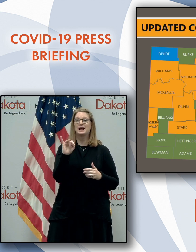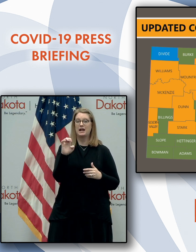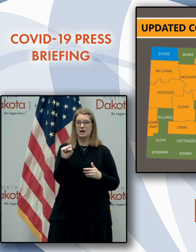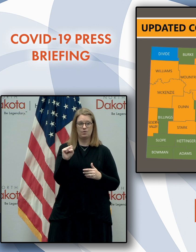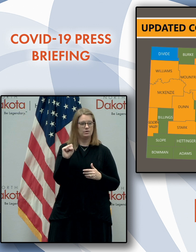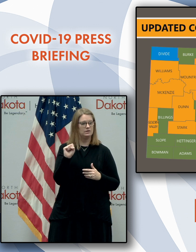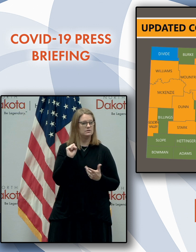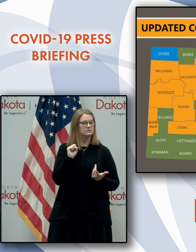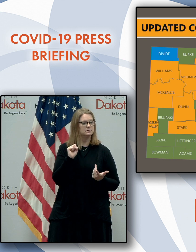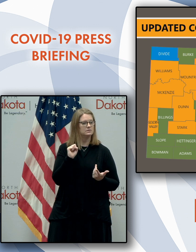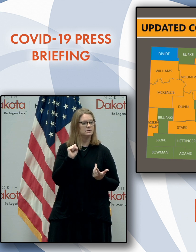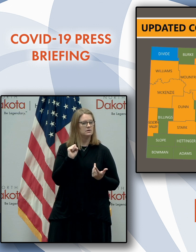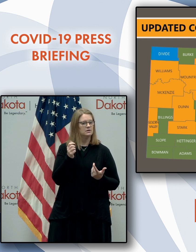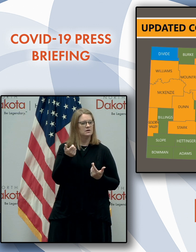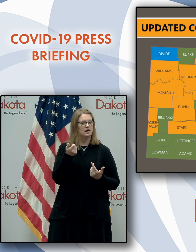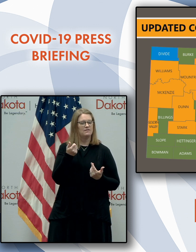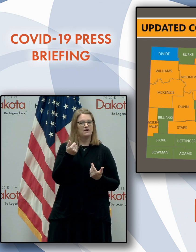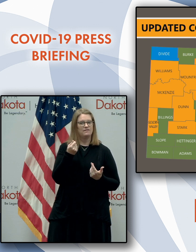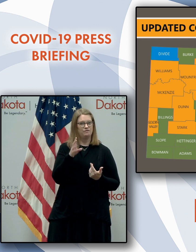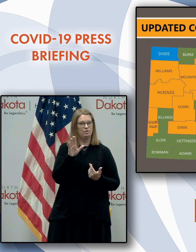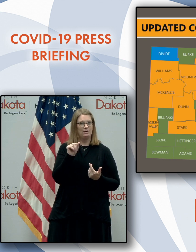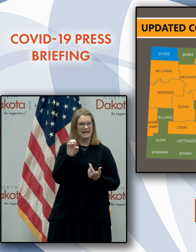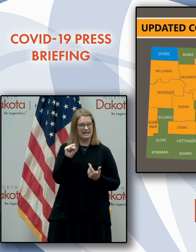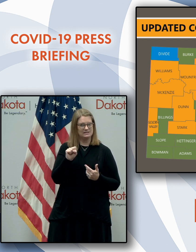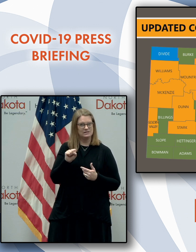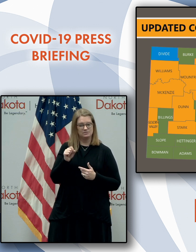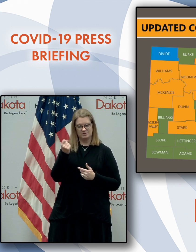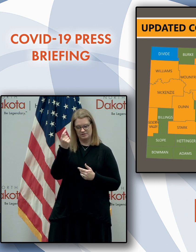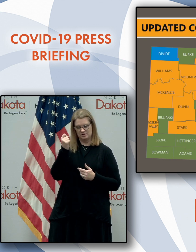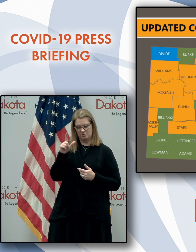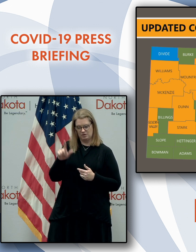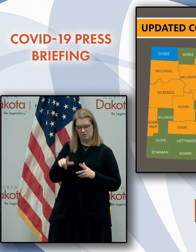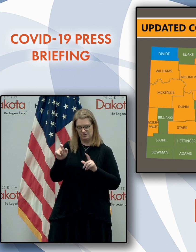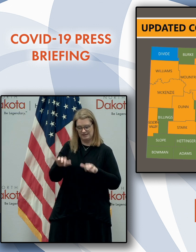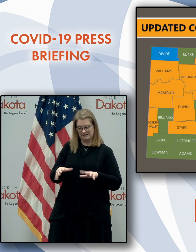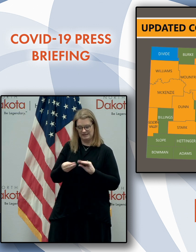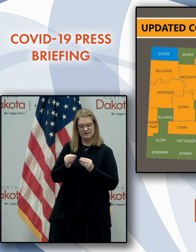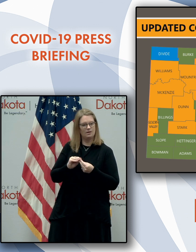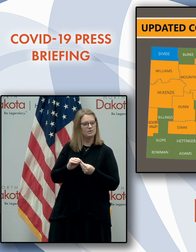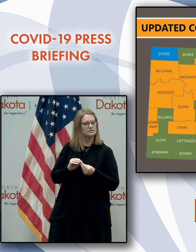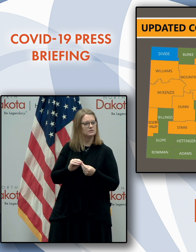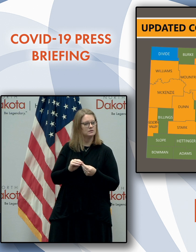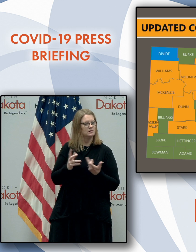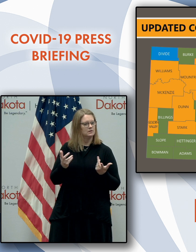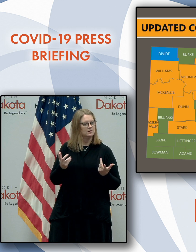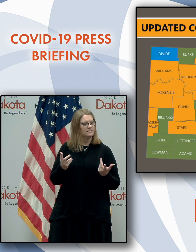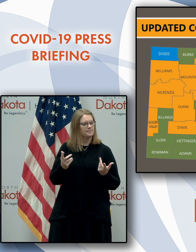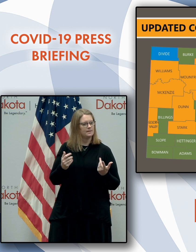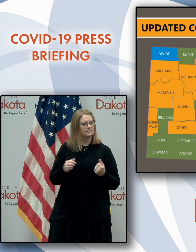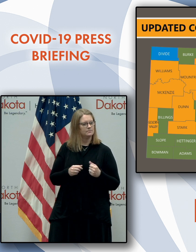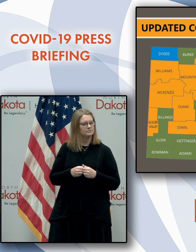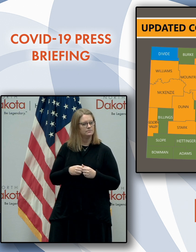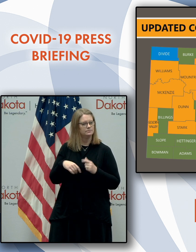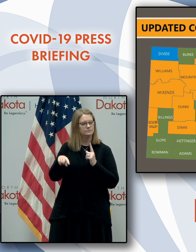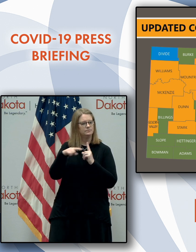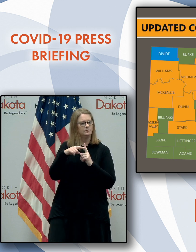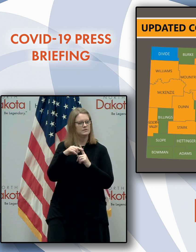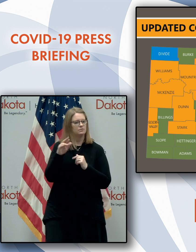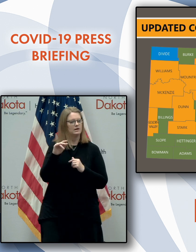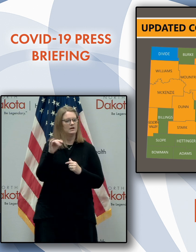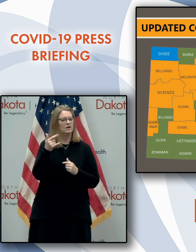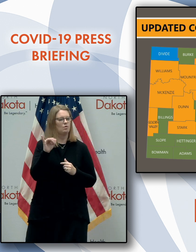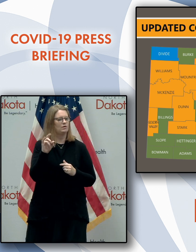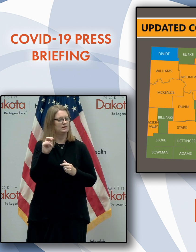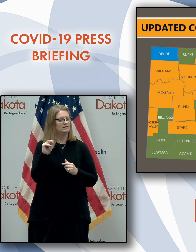had a few cases with low testing numbers, but again, we're just going to go with the positivity rate. But